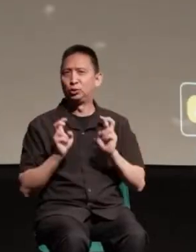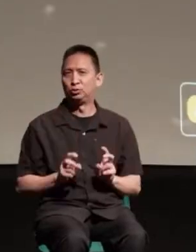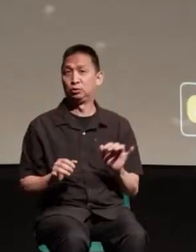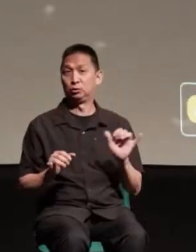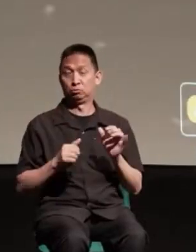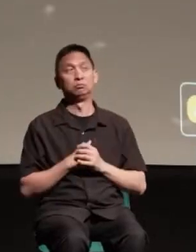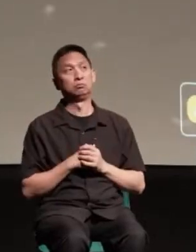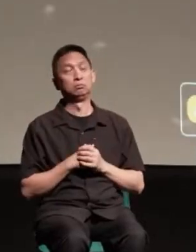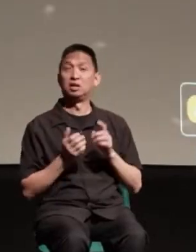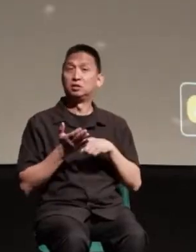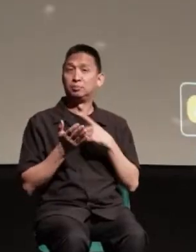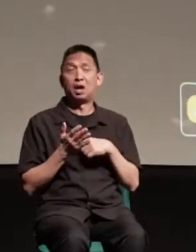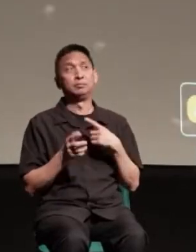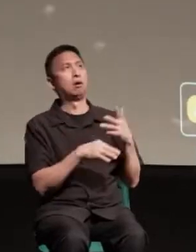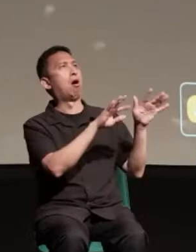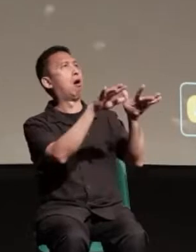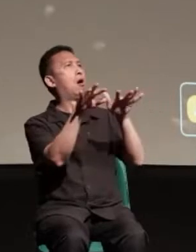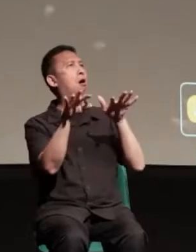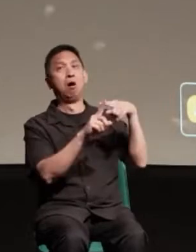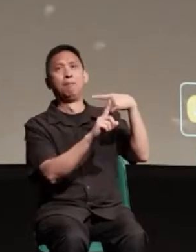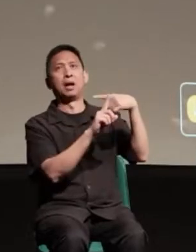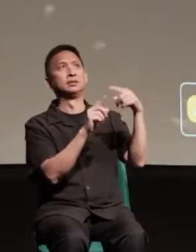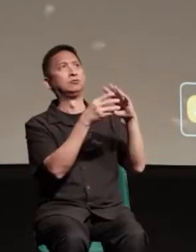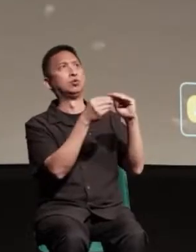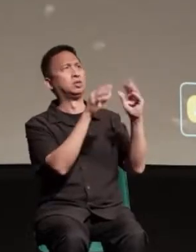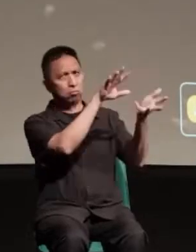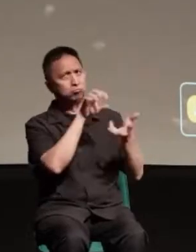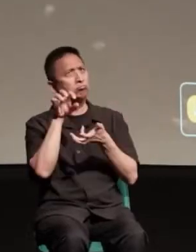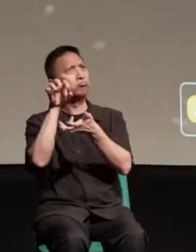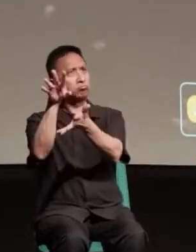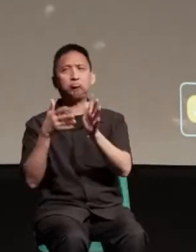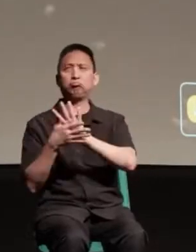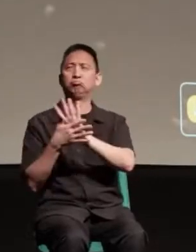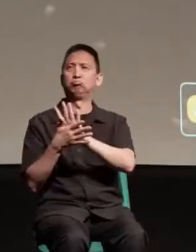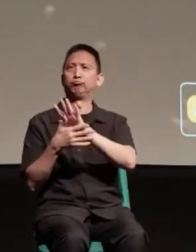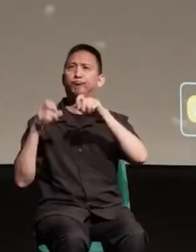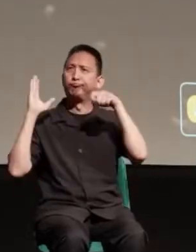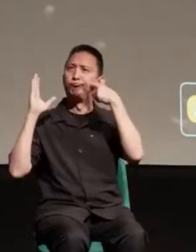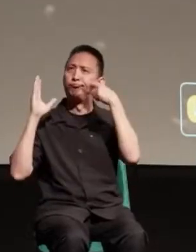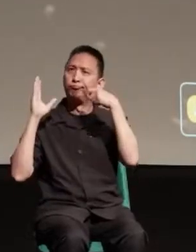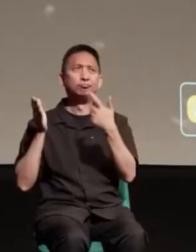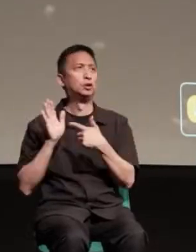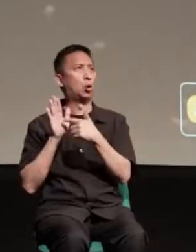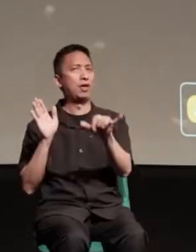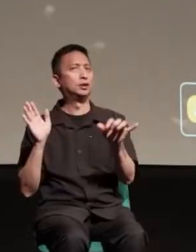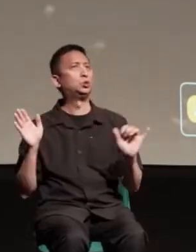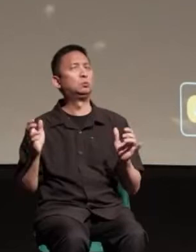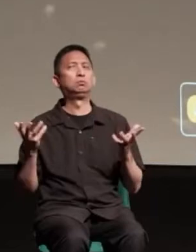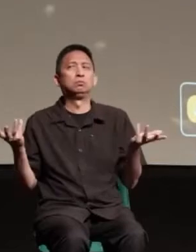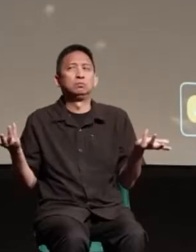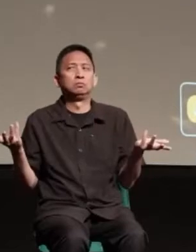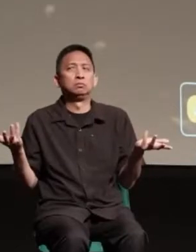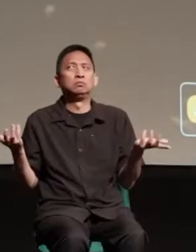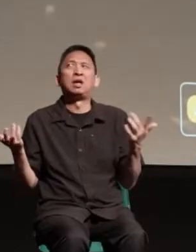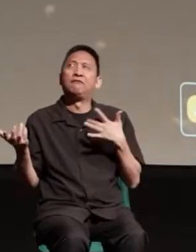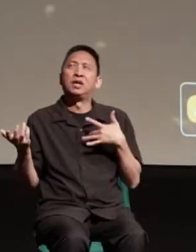also positive stories that come from our communities, because we have a lot of those too. And I think that's where I see